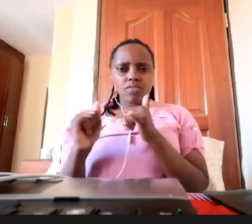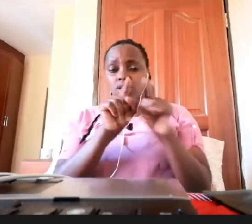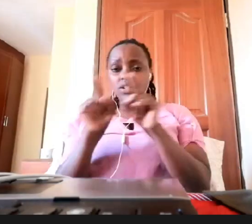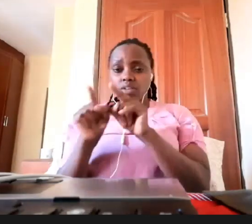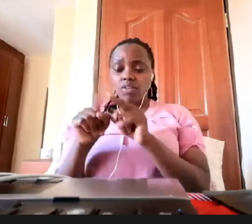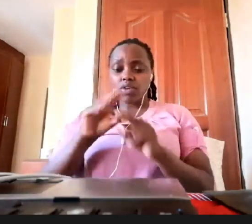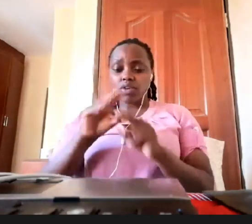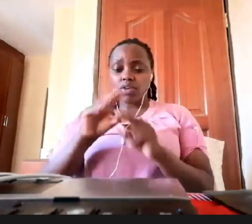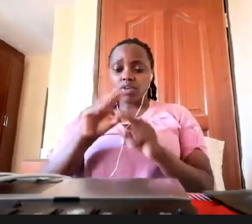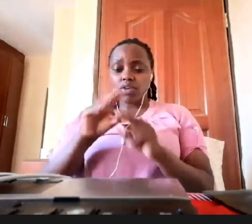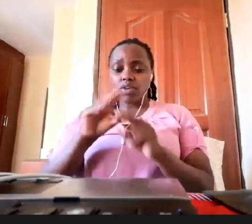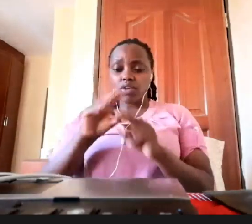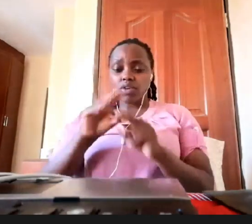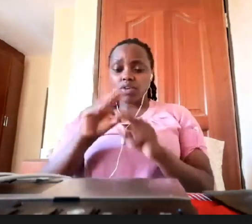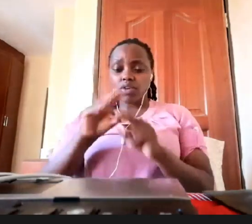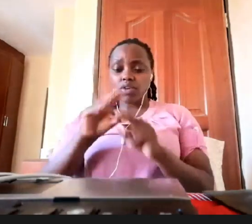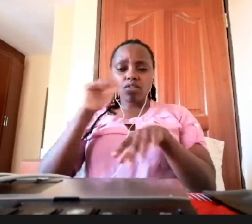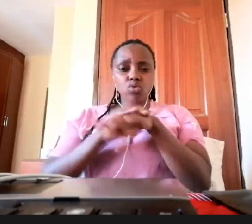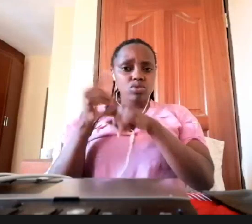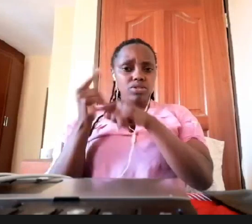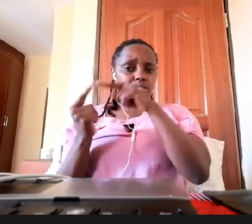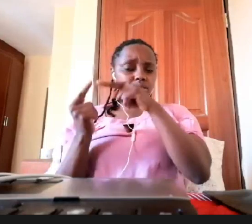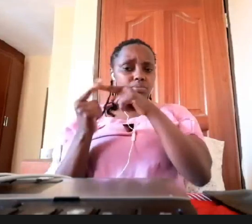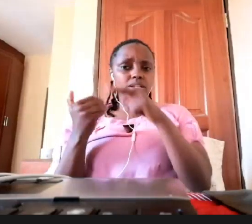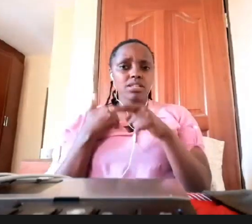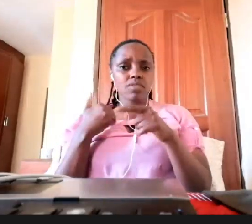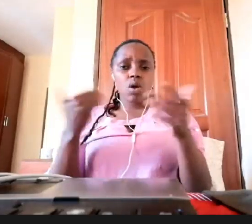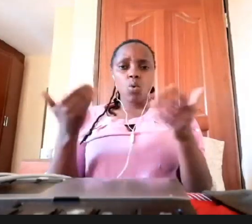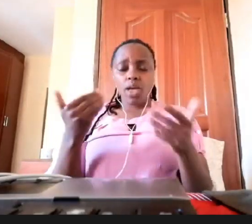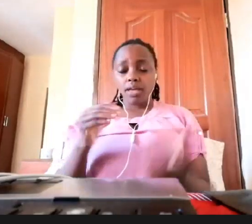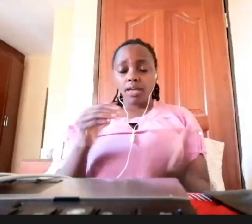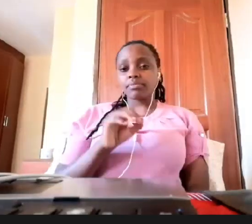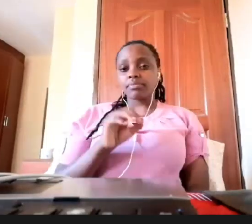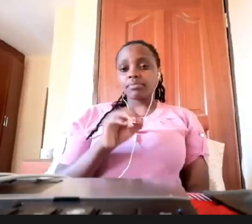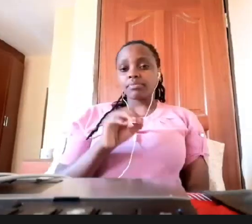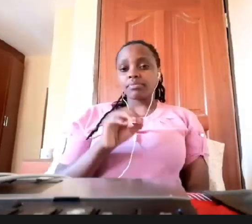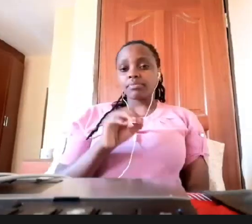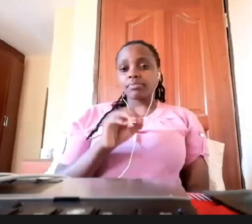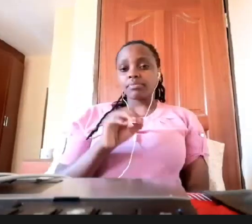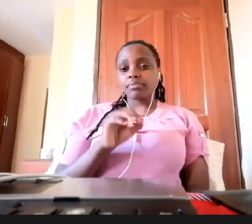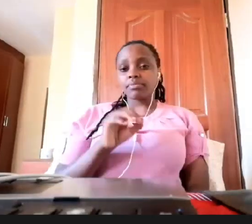our experience, we have noted a very good experience in Zimbabwe, where civil